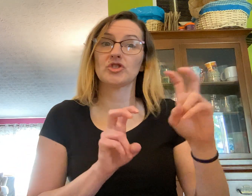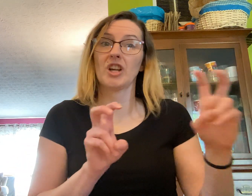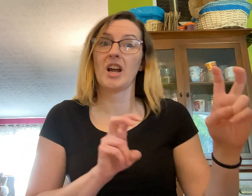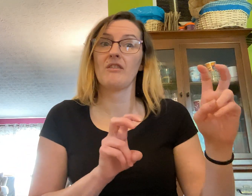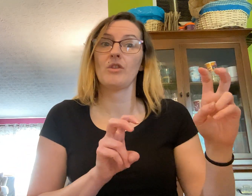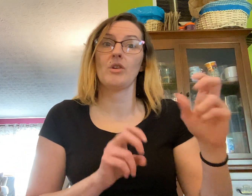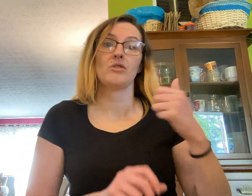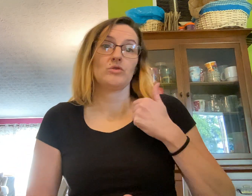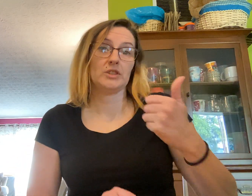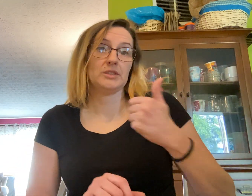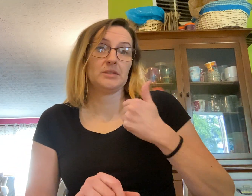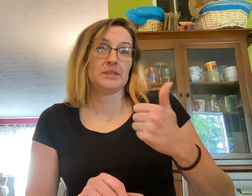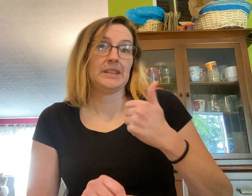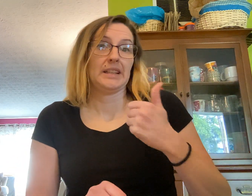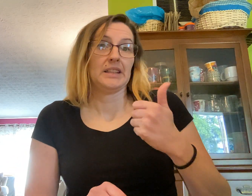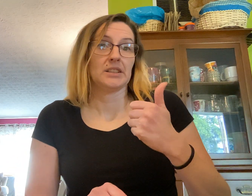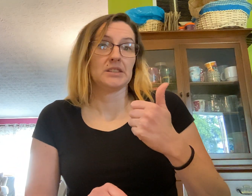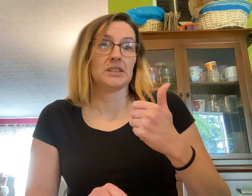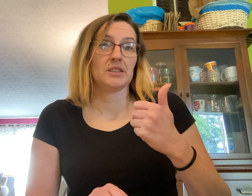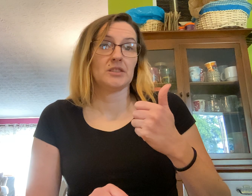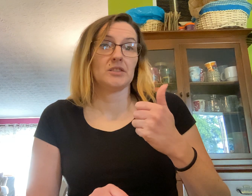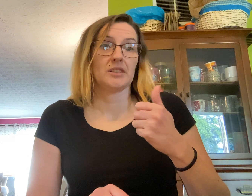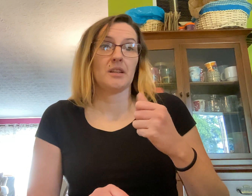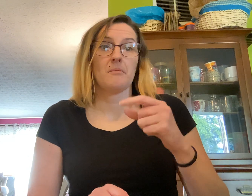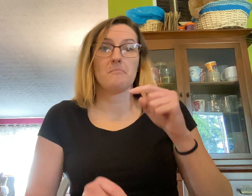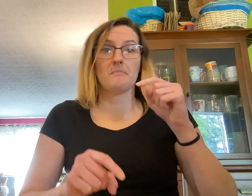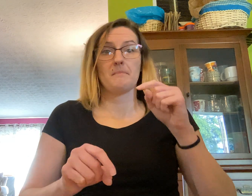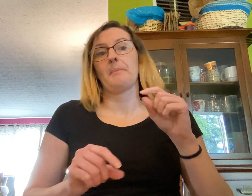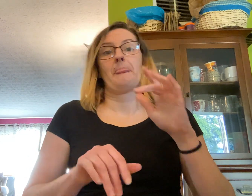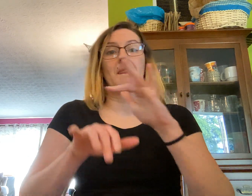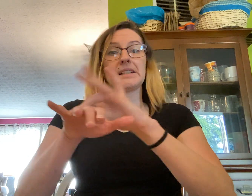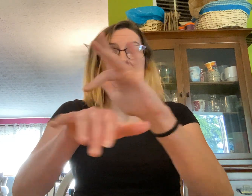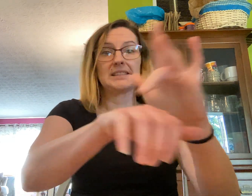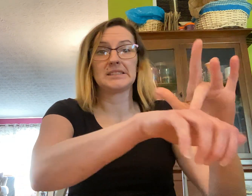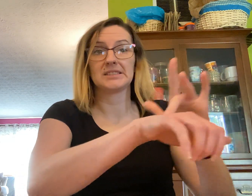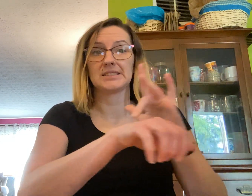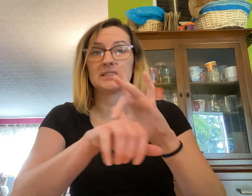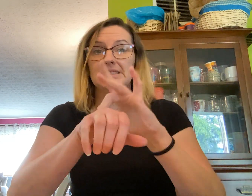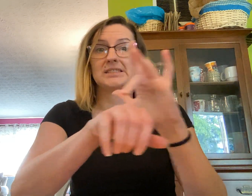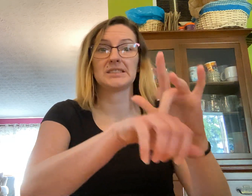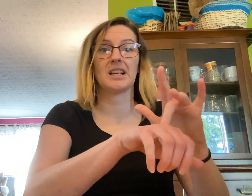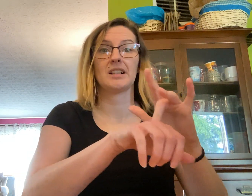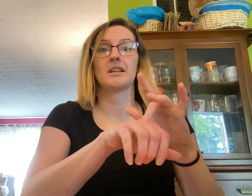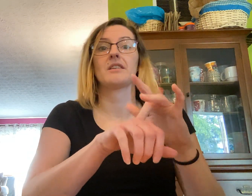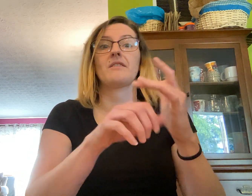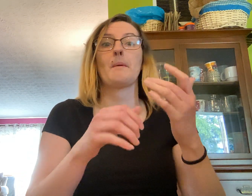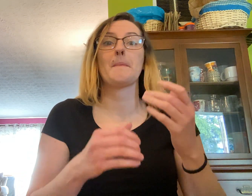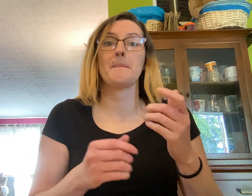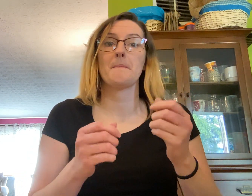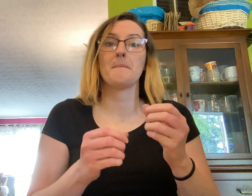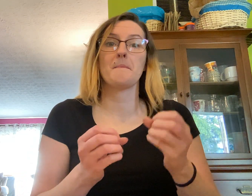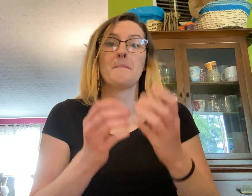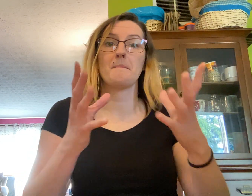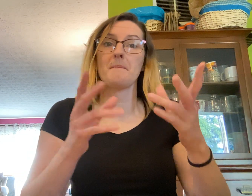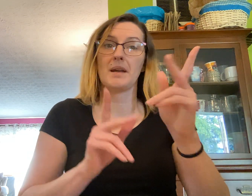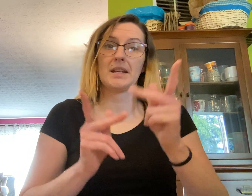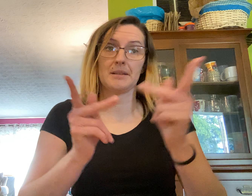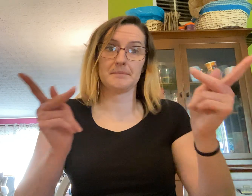In more ways than one. Even before spotted lanternflies came to